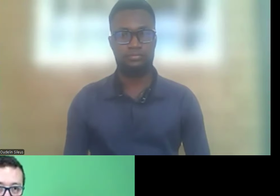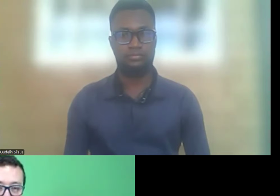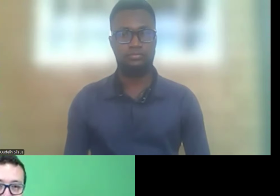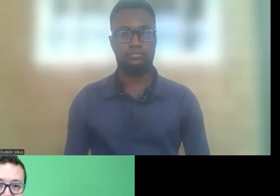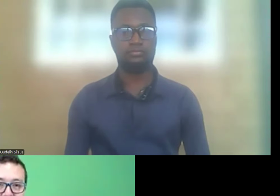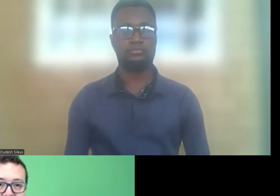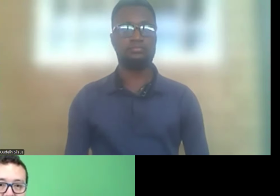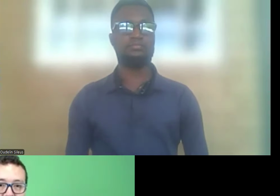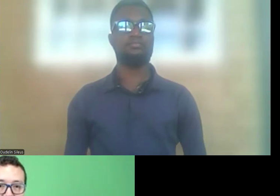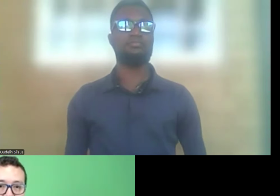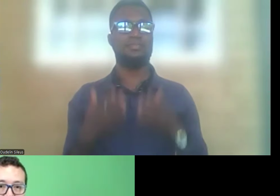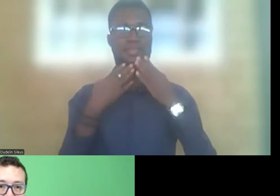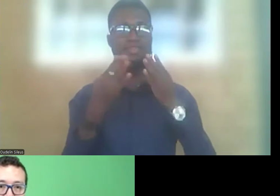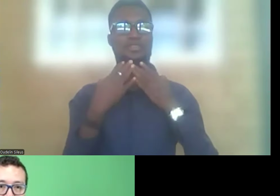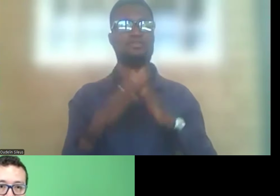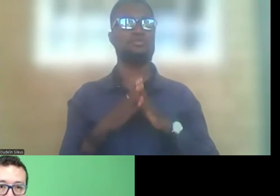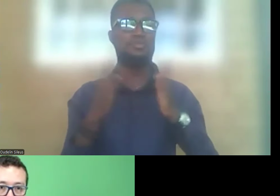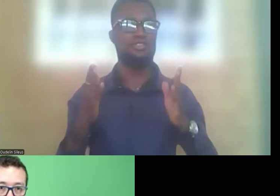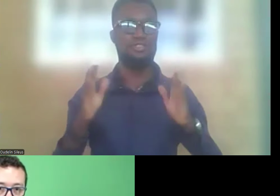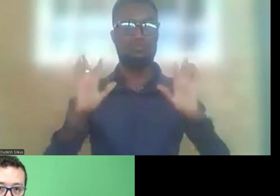much. Bye.